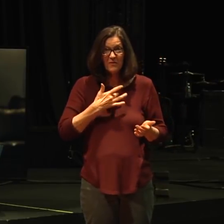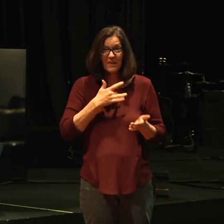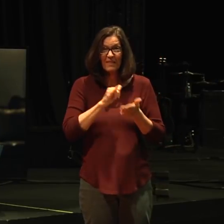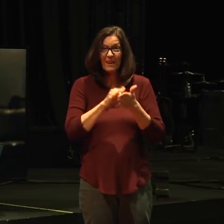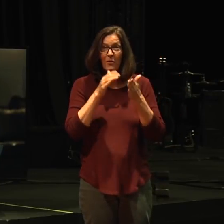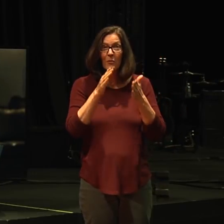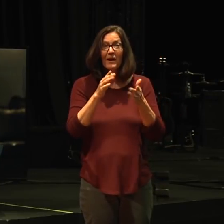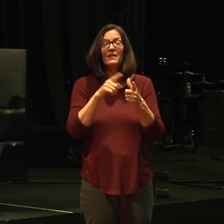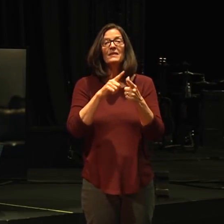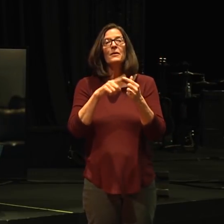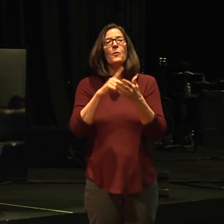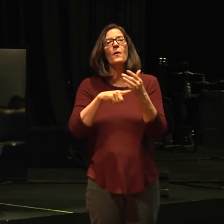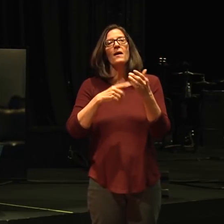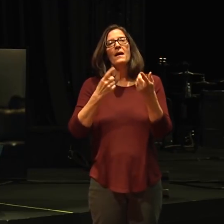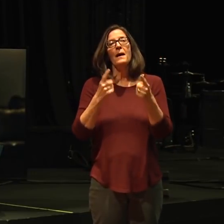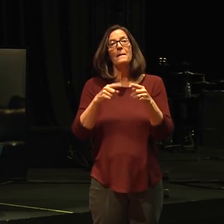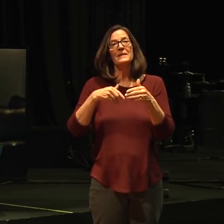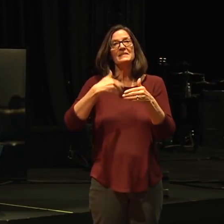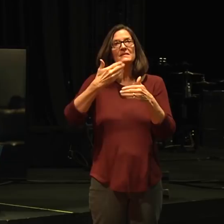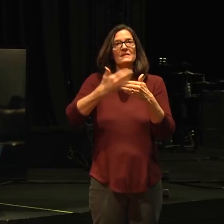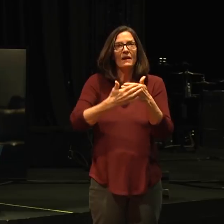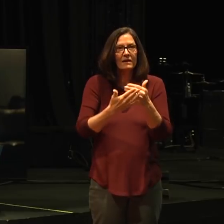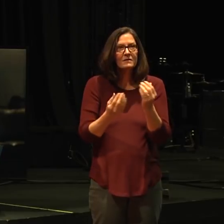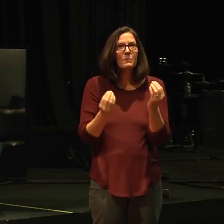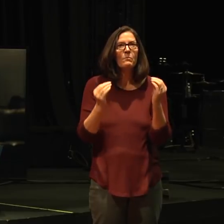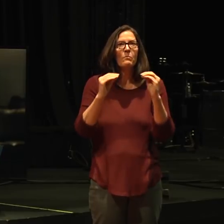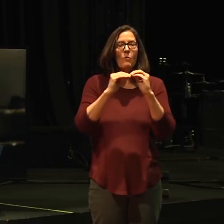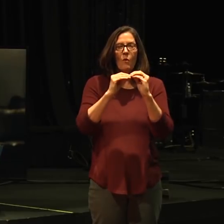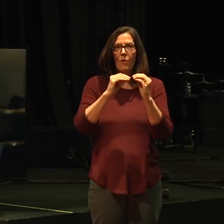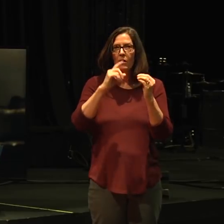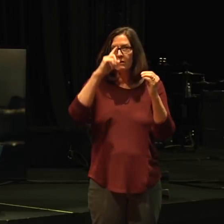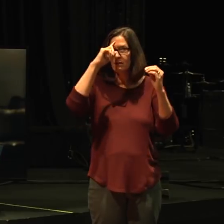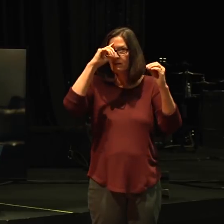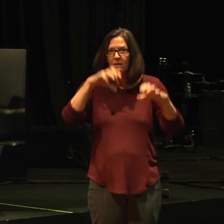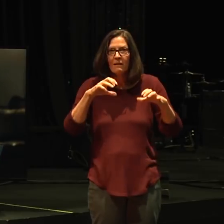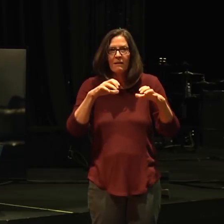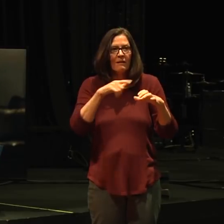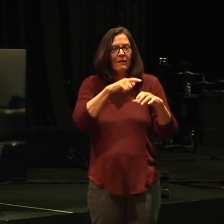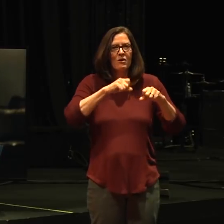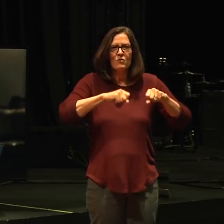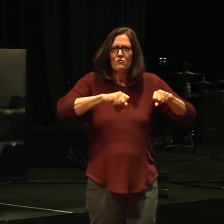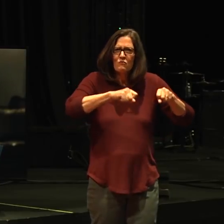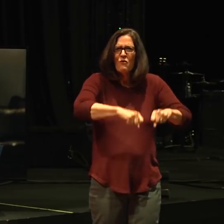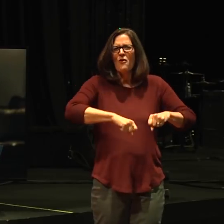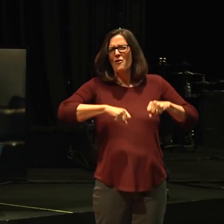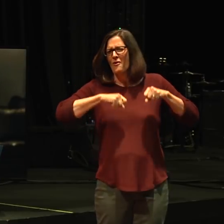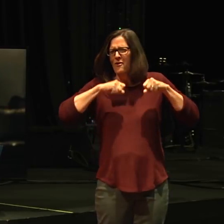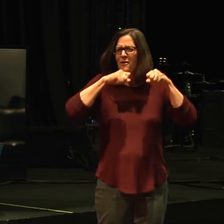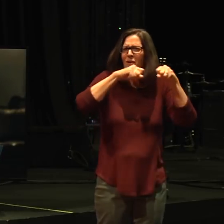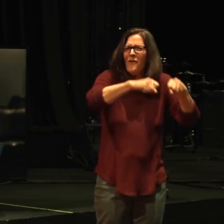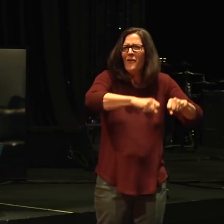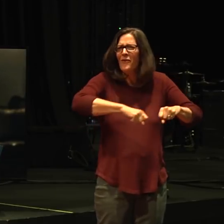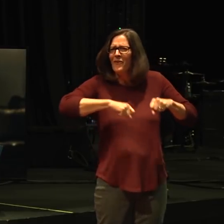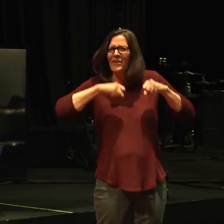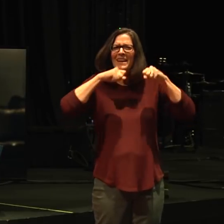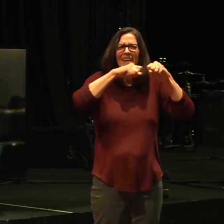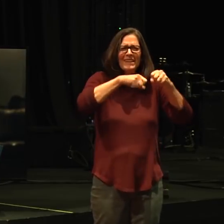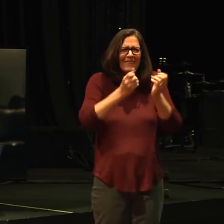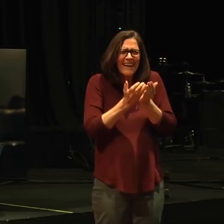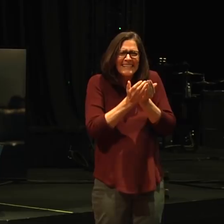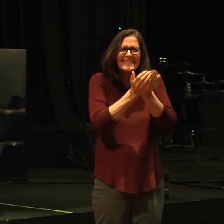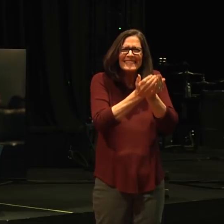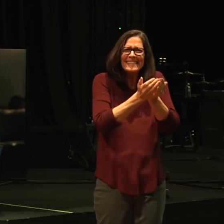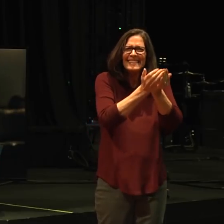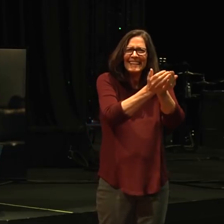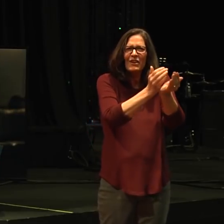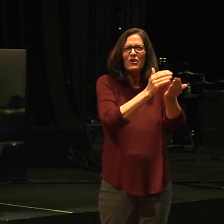what happens next is even more unexpected, because they're rowing, they're trying to get to the other side so they don't die, and they look out into